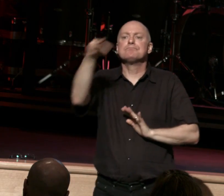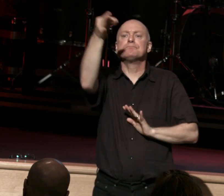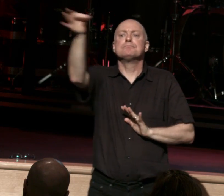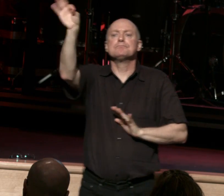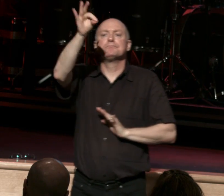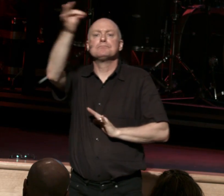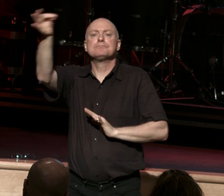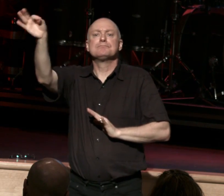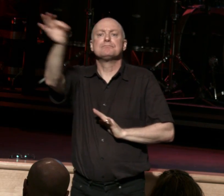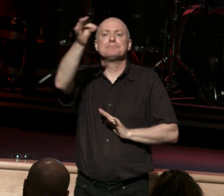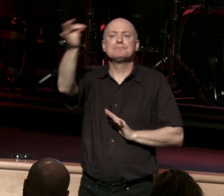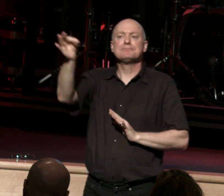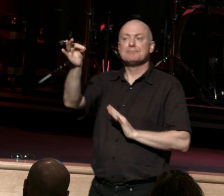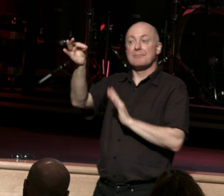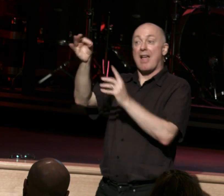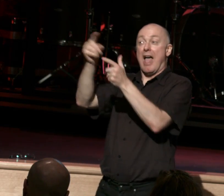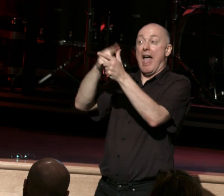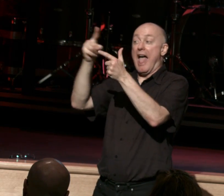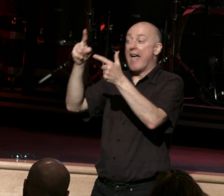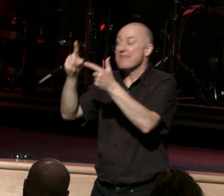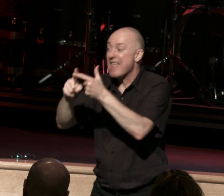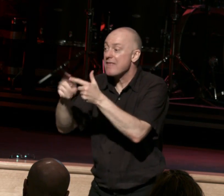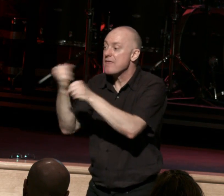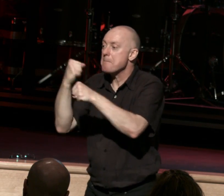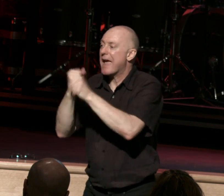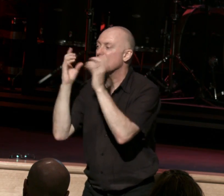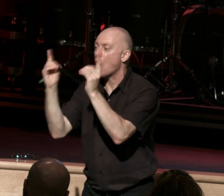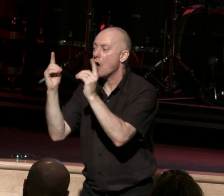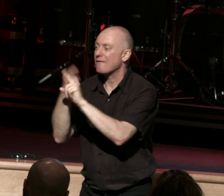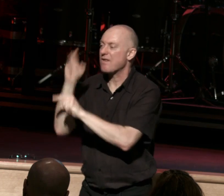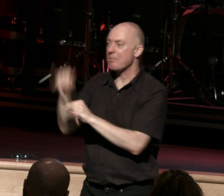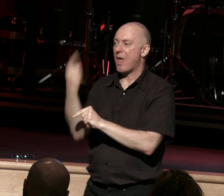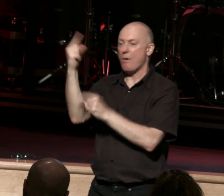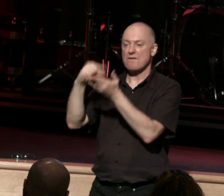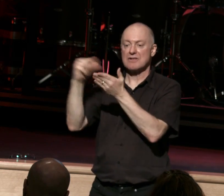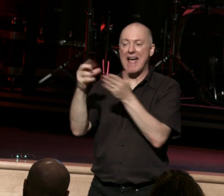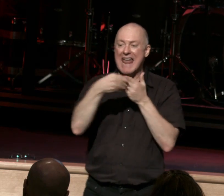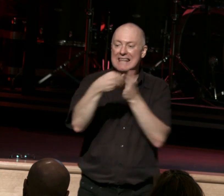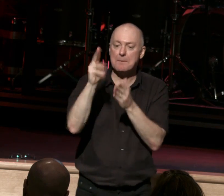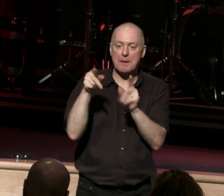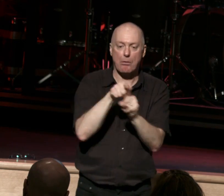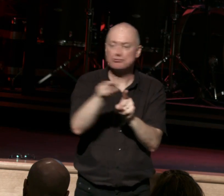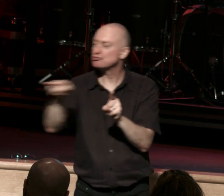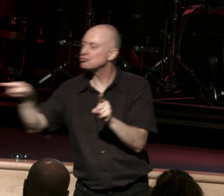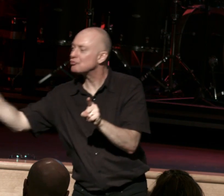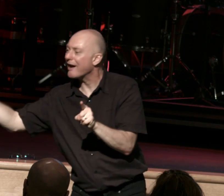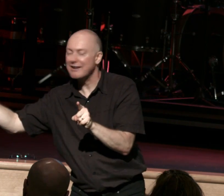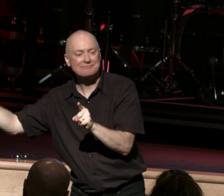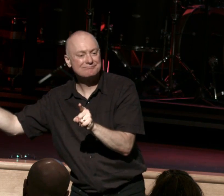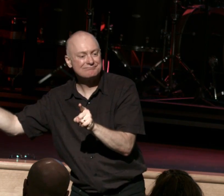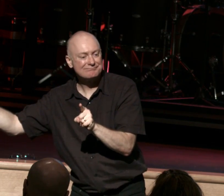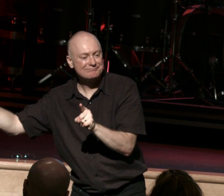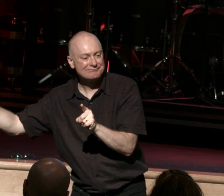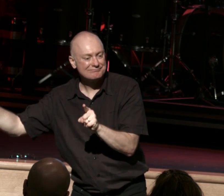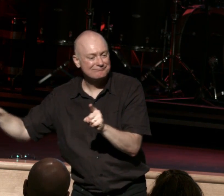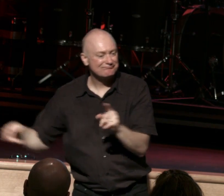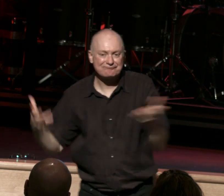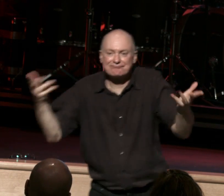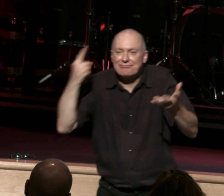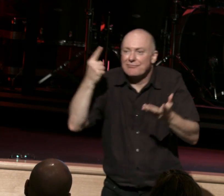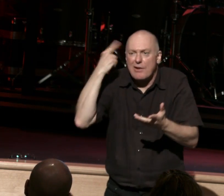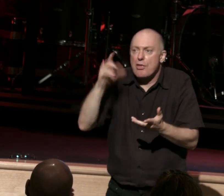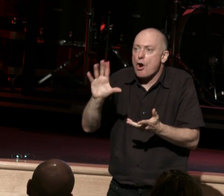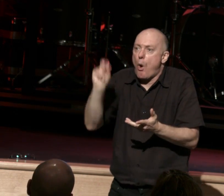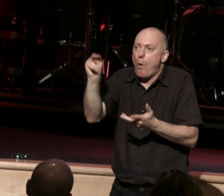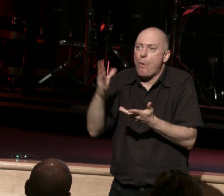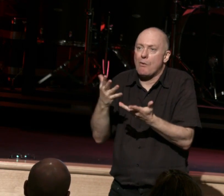They hold it up. They form a doctrine of that Scripture unto its own, and they lead people astray for their motivations for evil devices and their